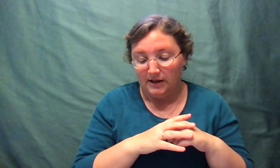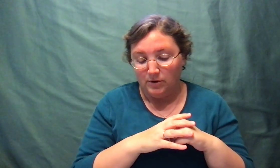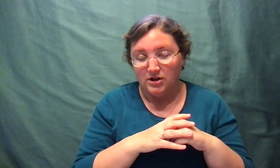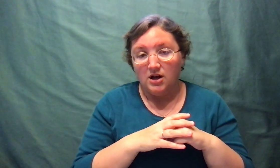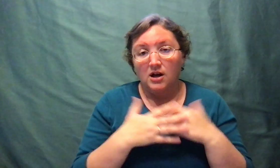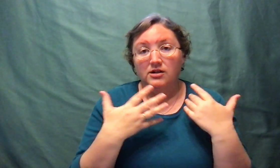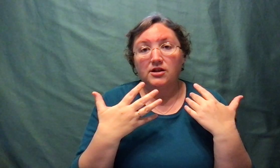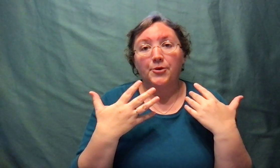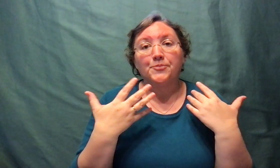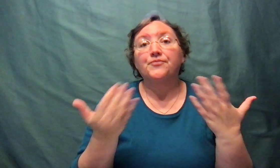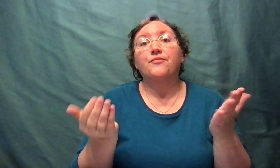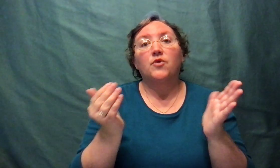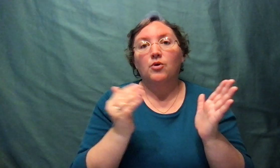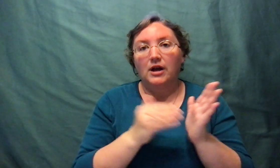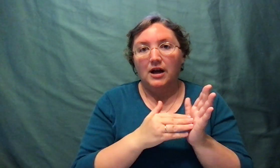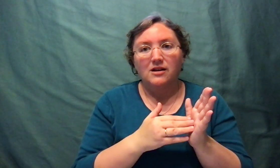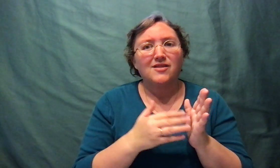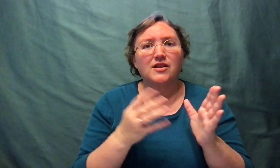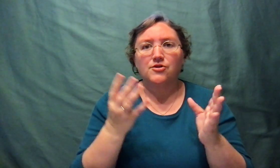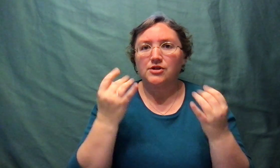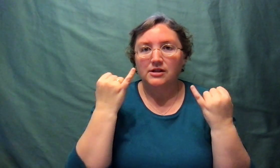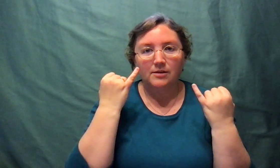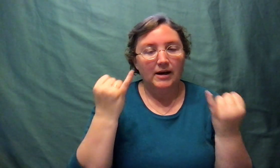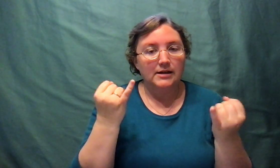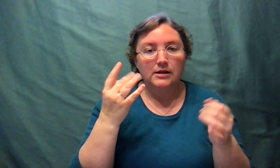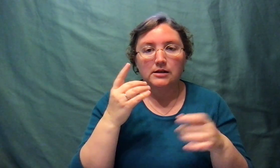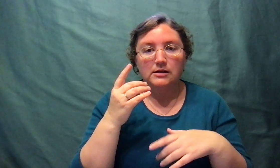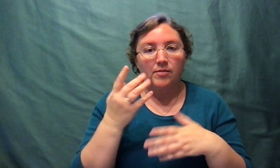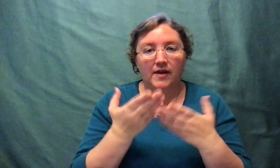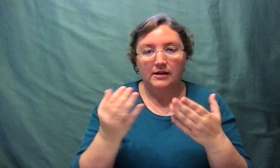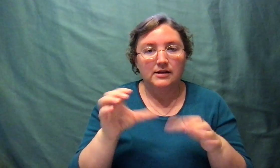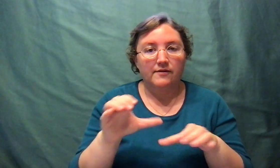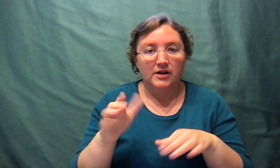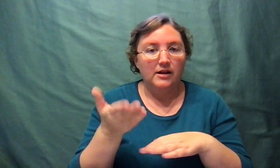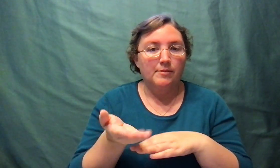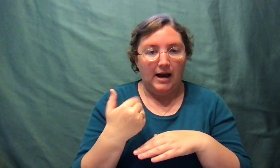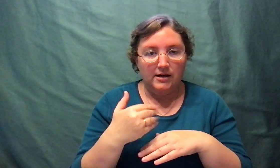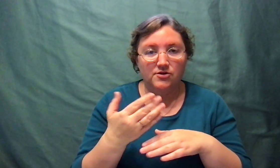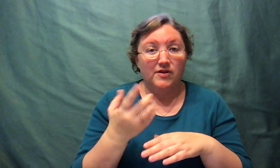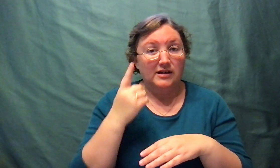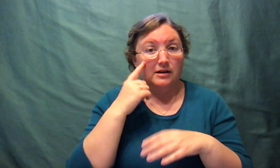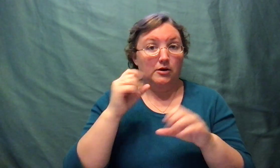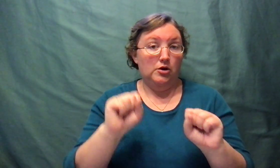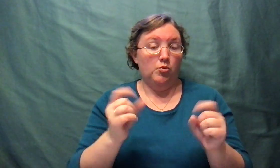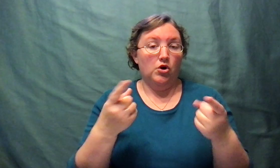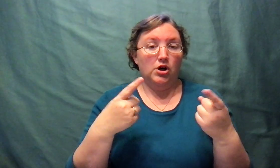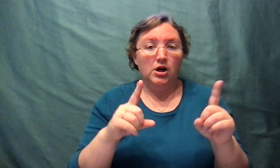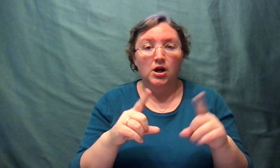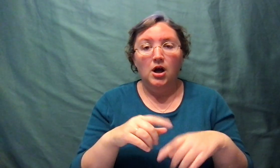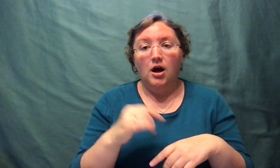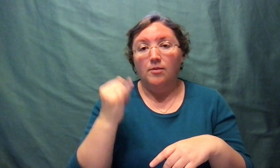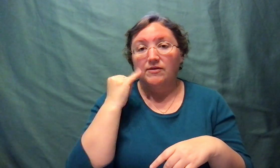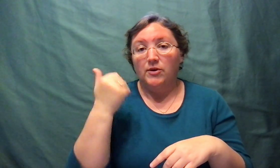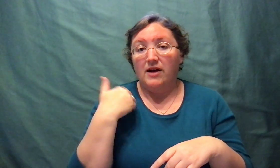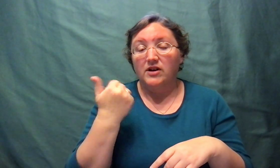language. So, again, these are just some ideas and some things that I've done in the past or things that could work. If you have any